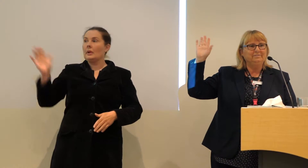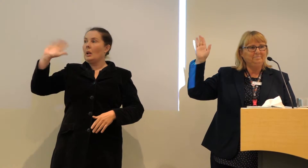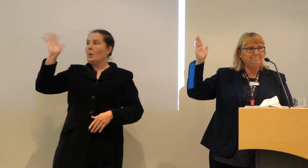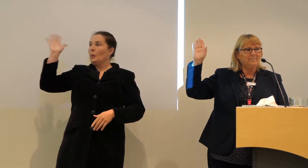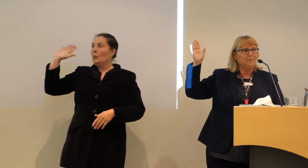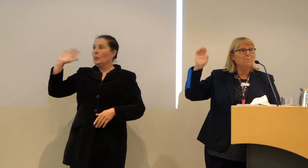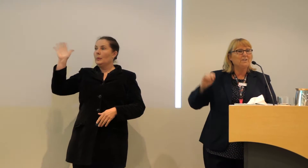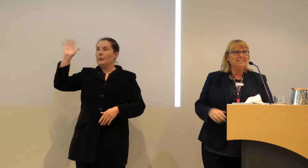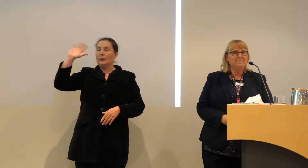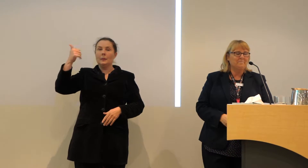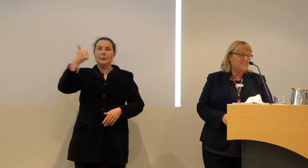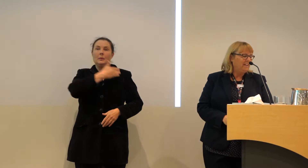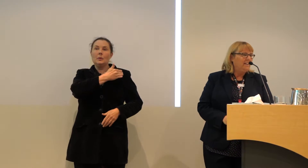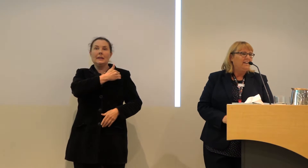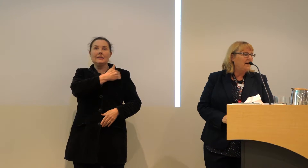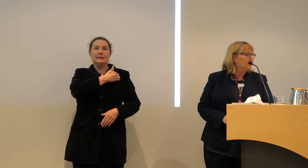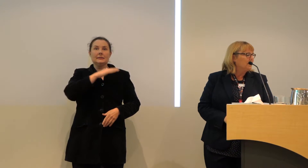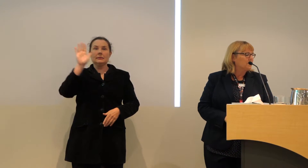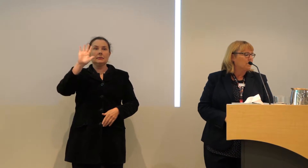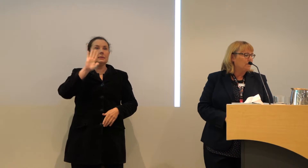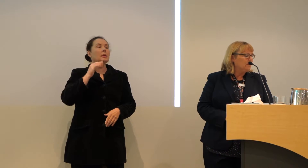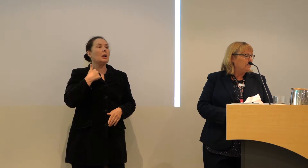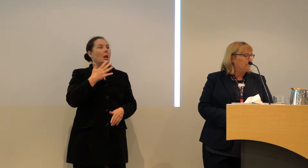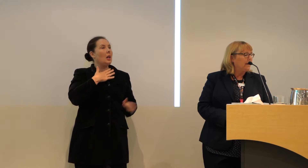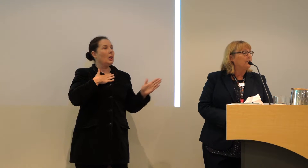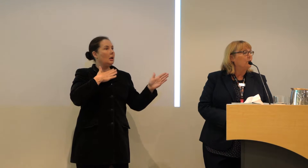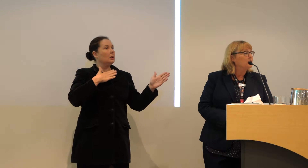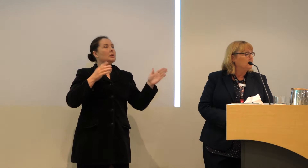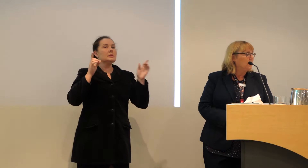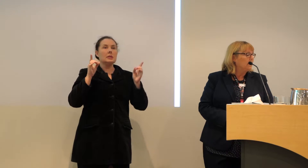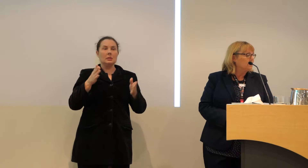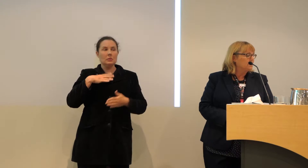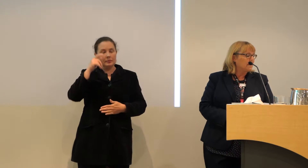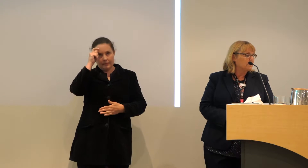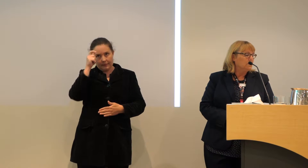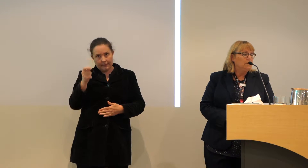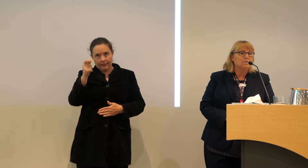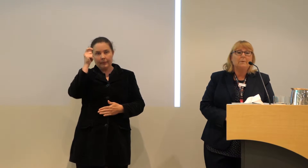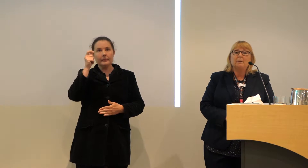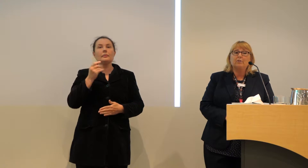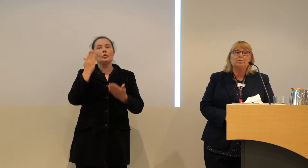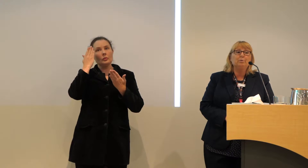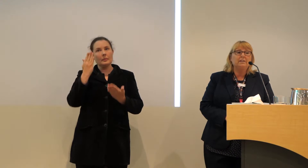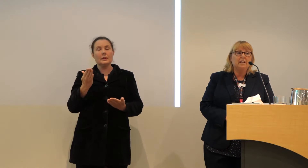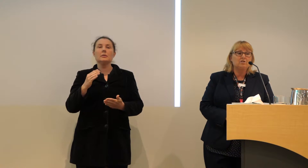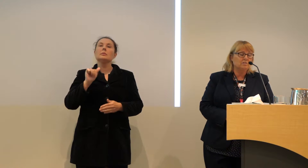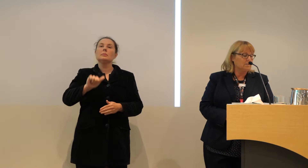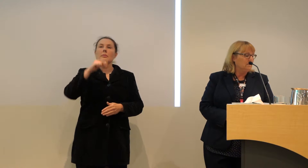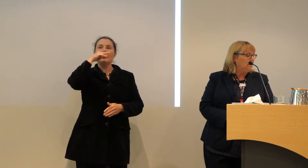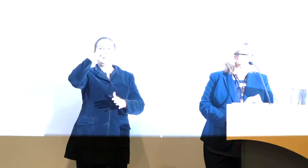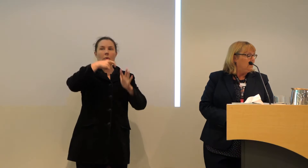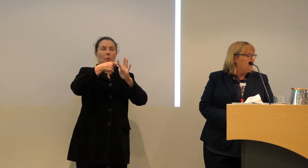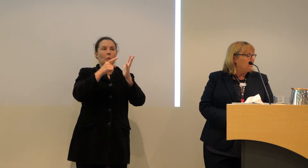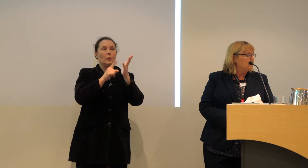Hello, good morning. I would like to start by acknowledging and paying respect to the people of the Kulin